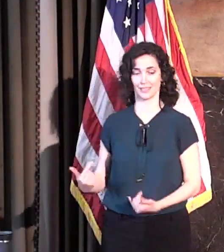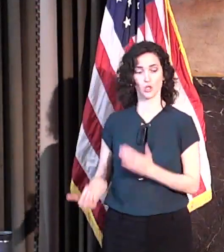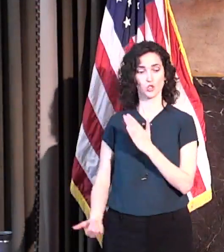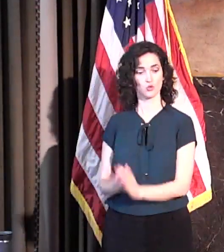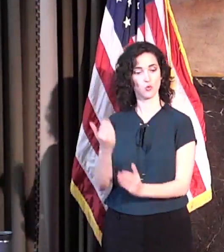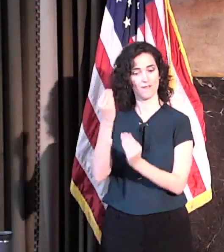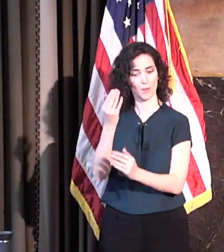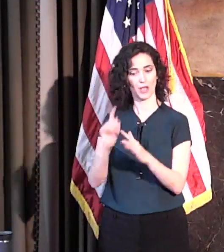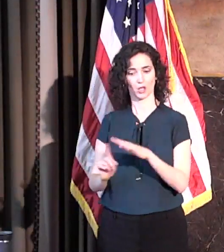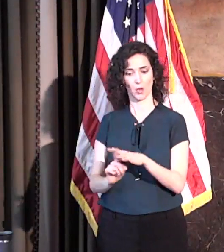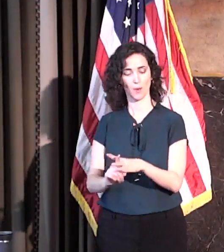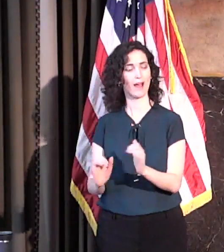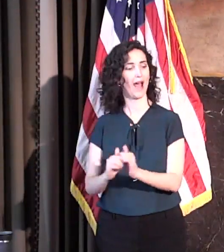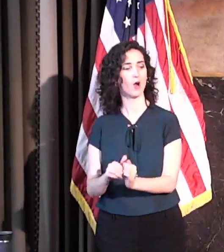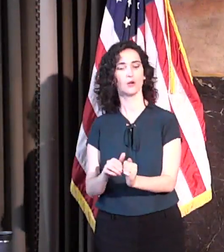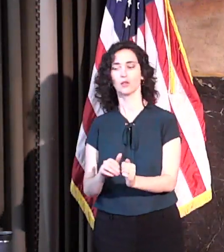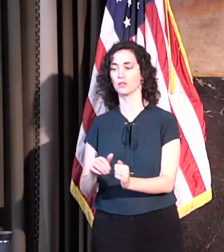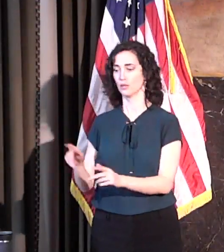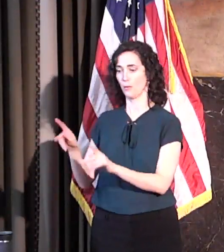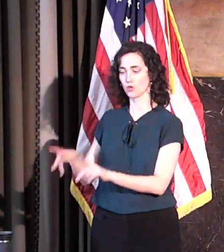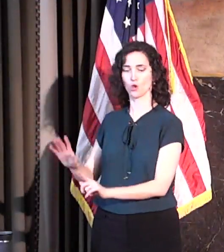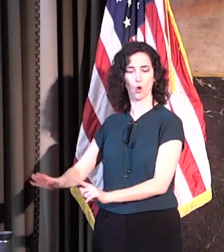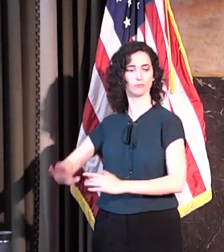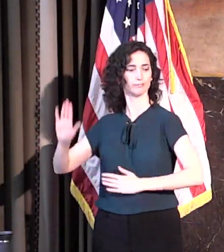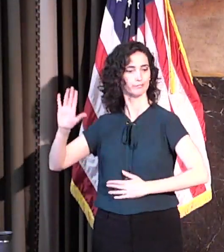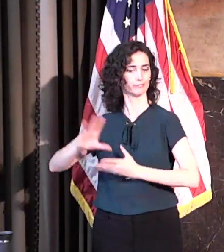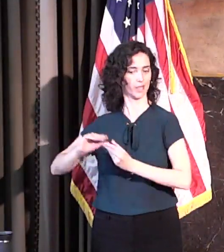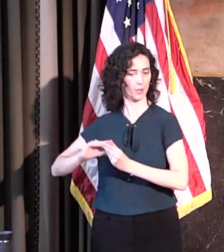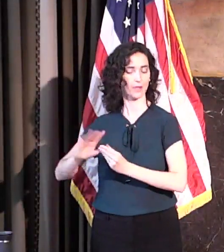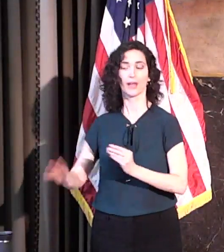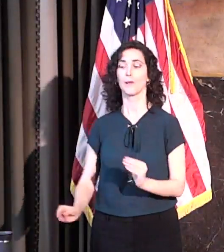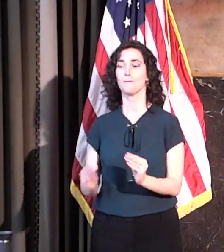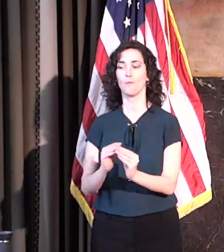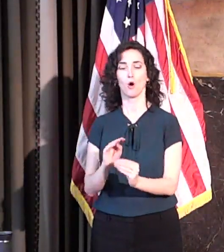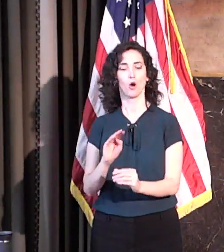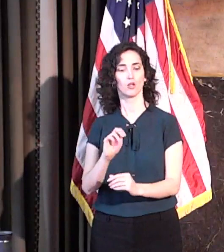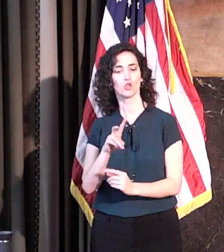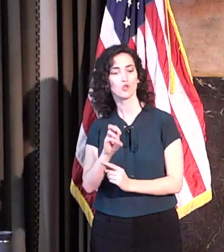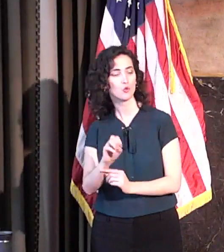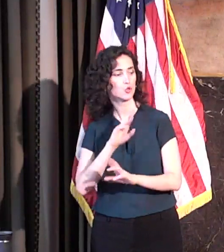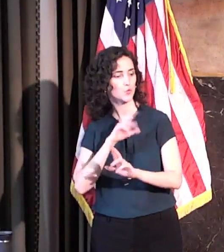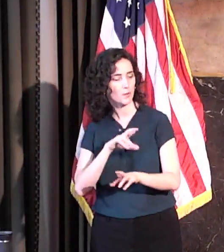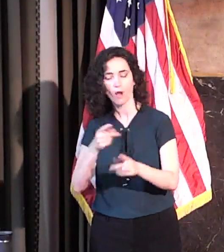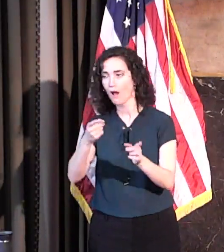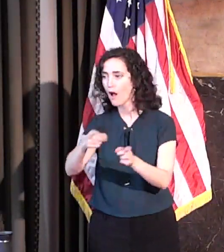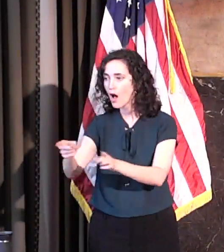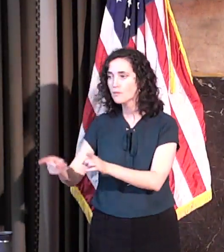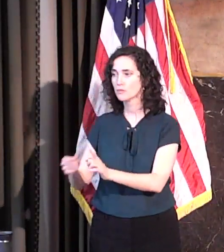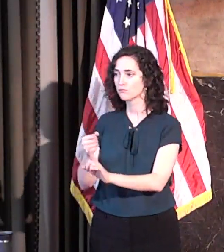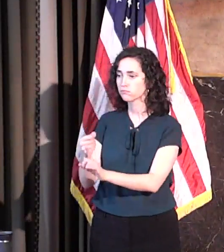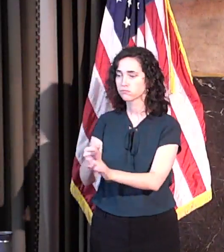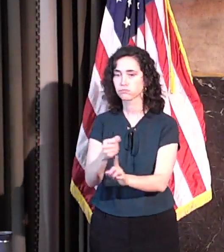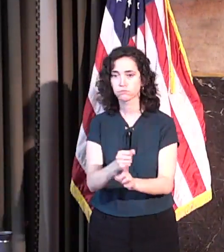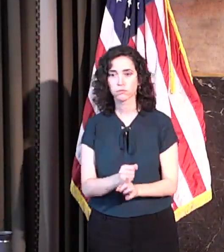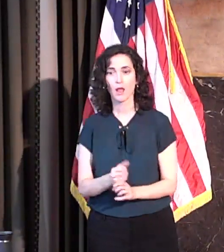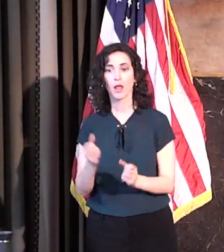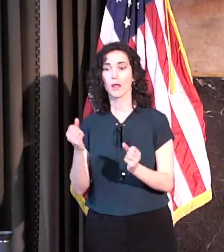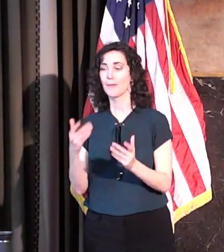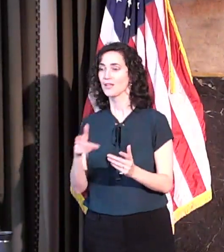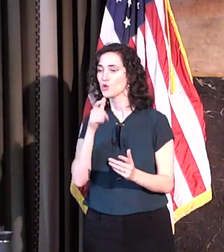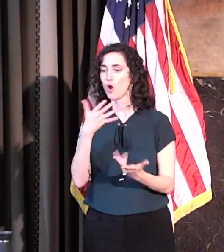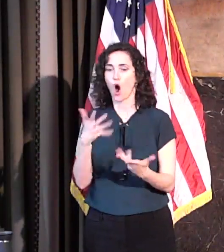emerge through committee testimony and additional media reports about incidents that occurred with many of the current